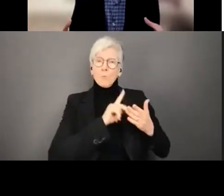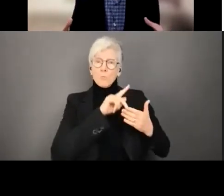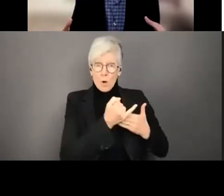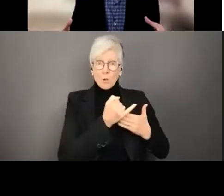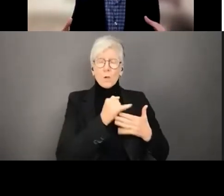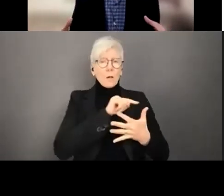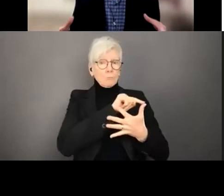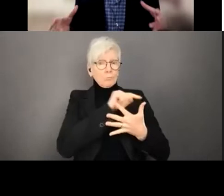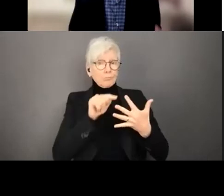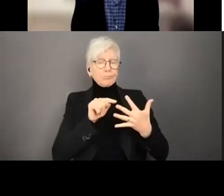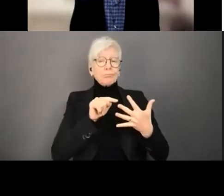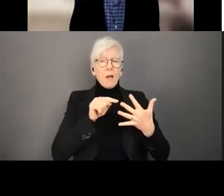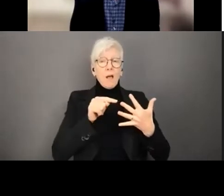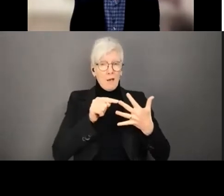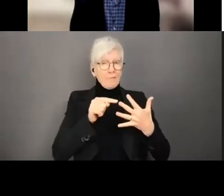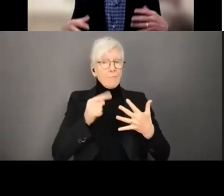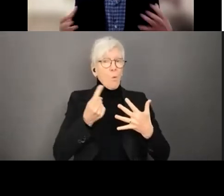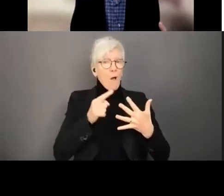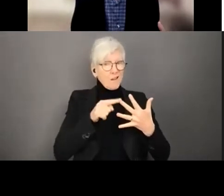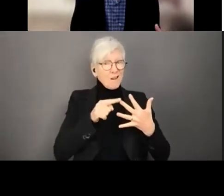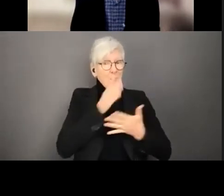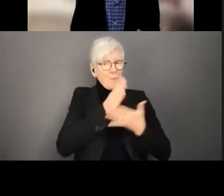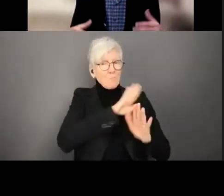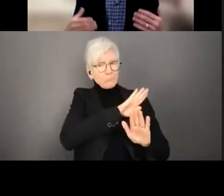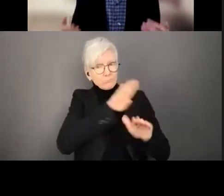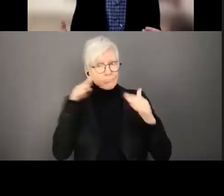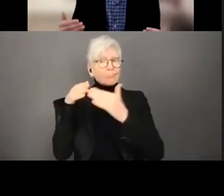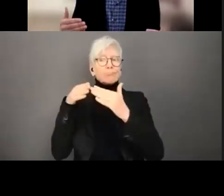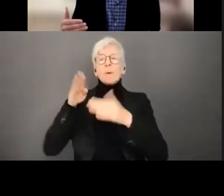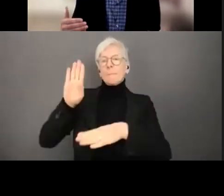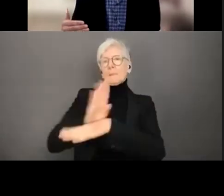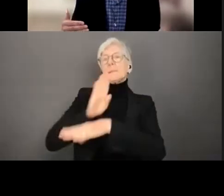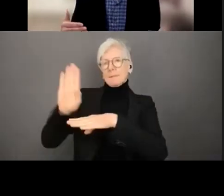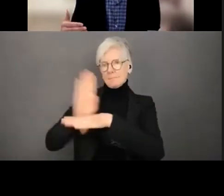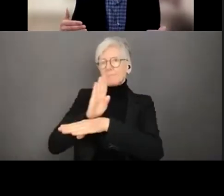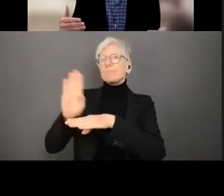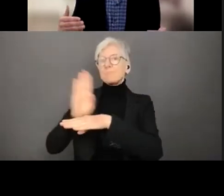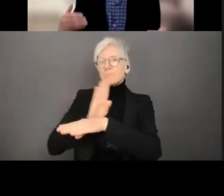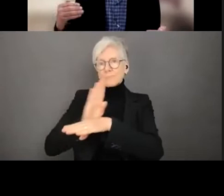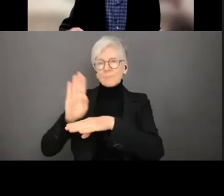towards institutions, and by institutions I mean any